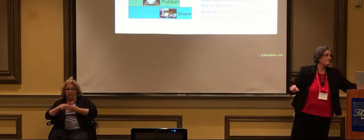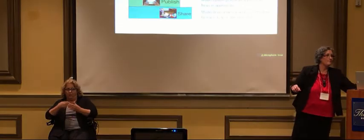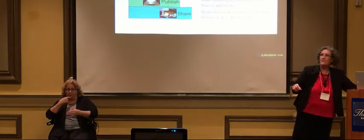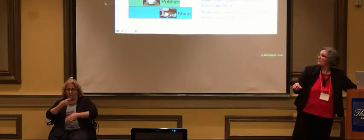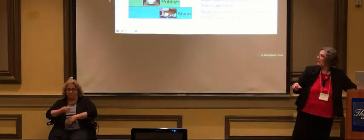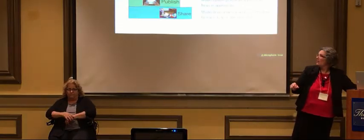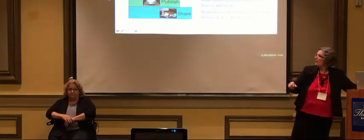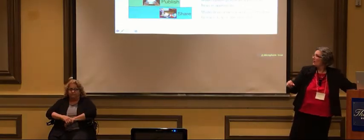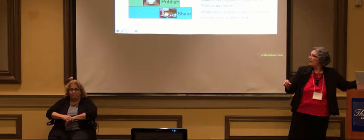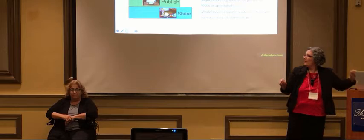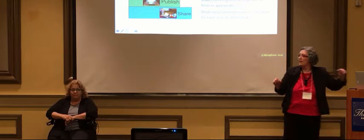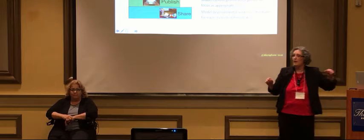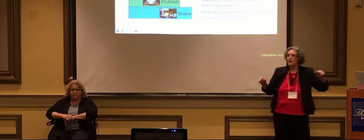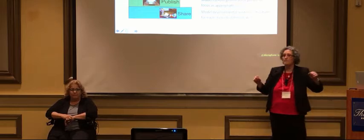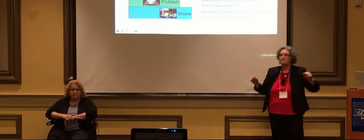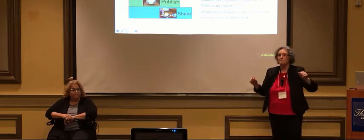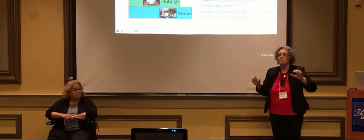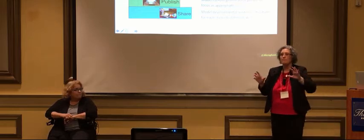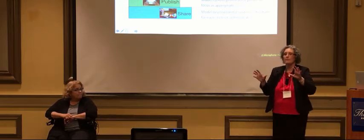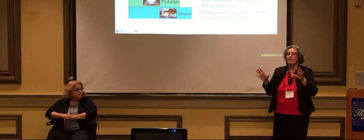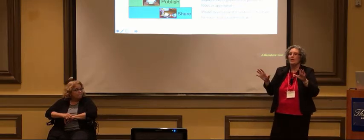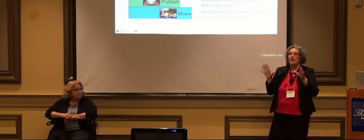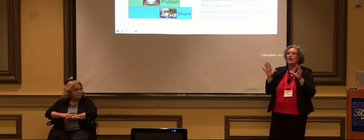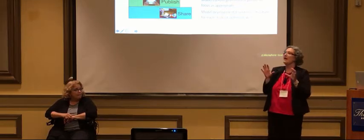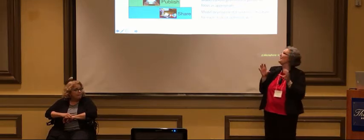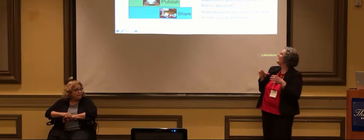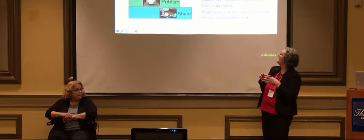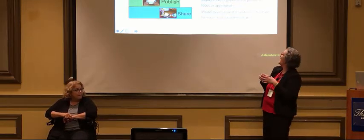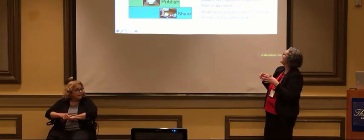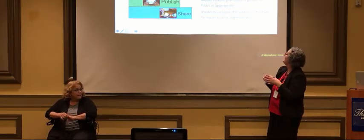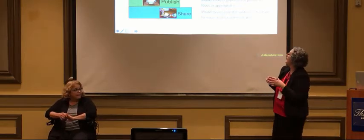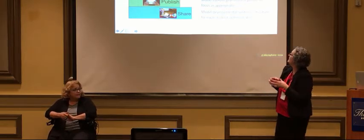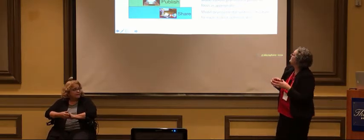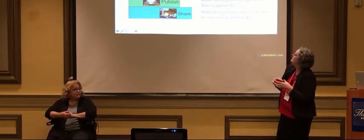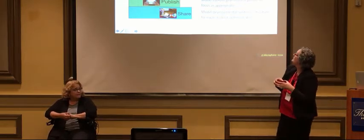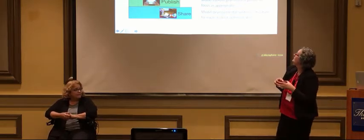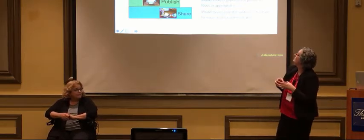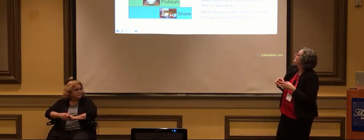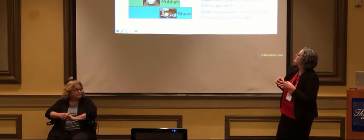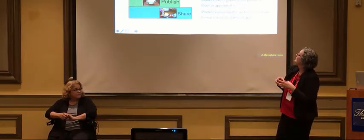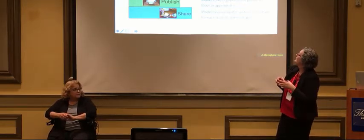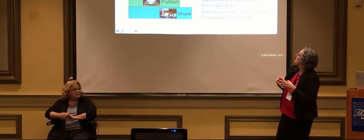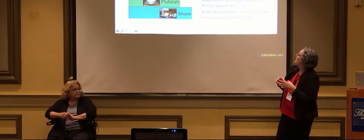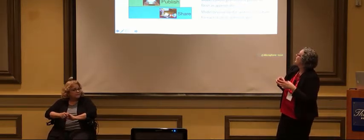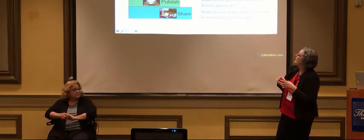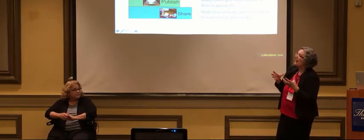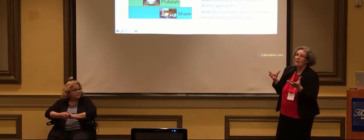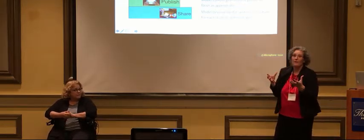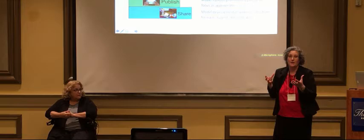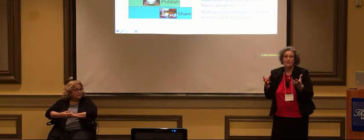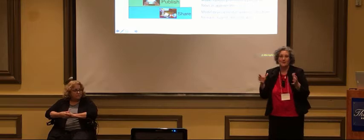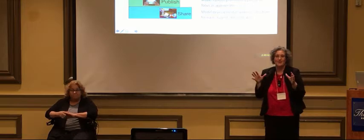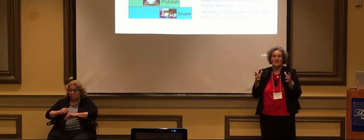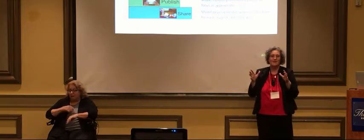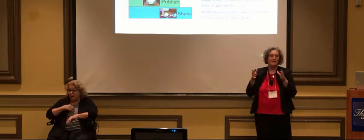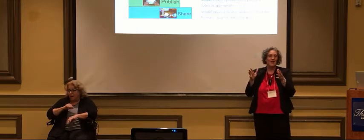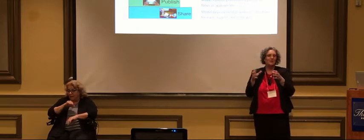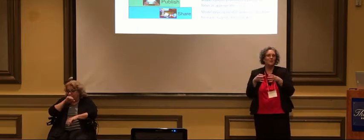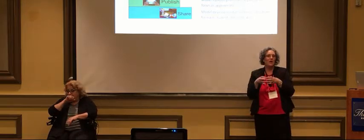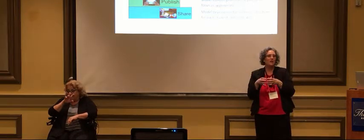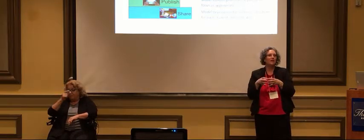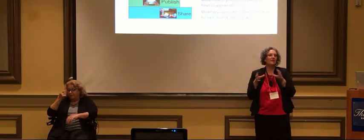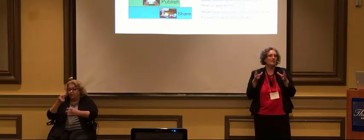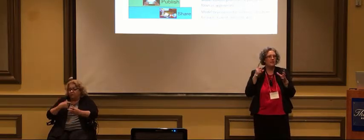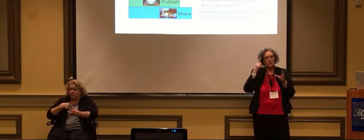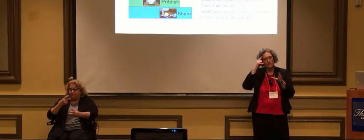is. All right. In this aspect, I love it because